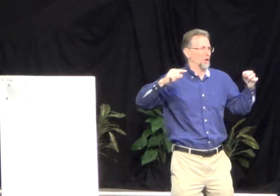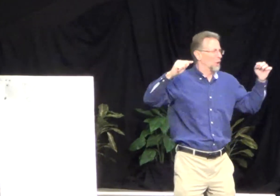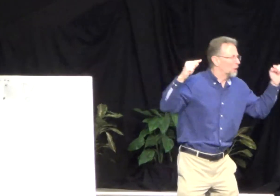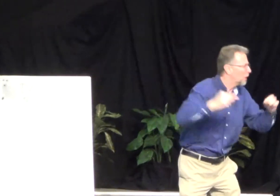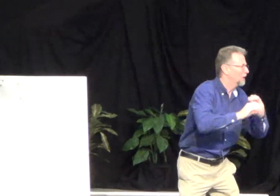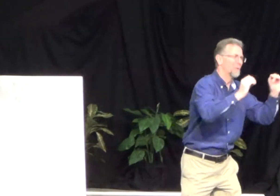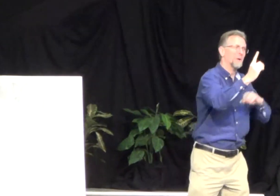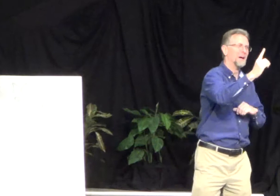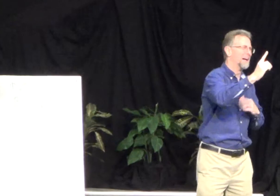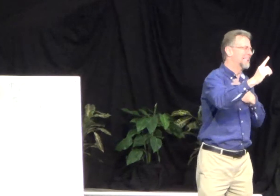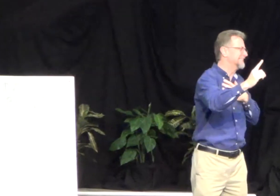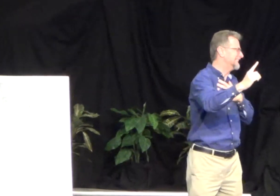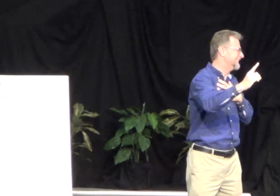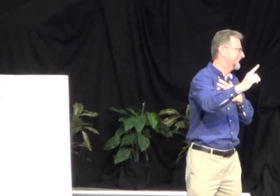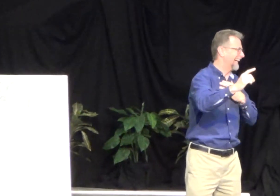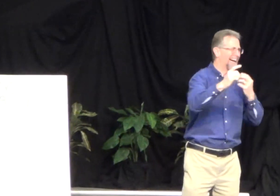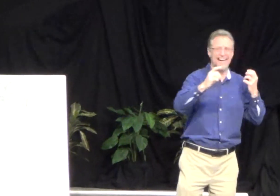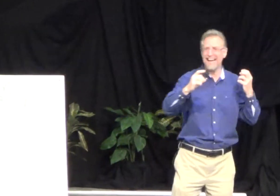No, I'm not trying to hurt anybody. I